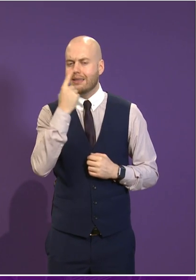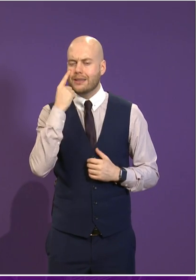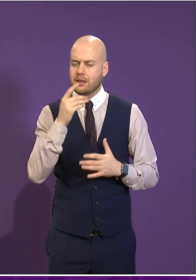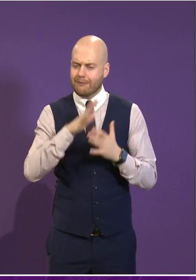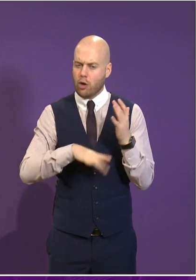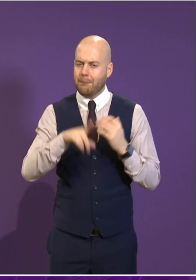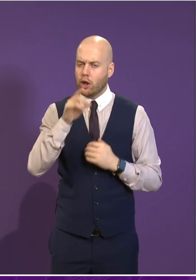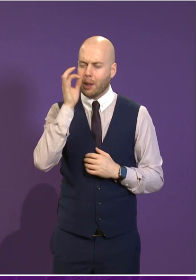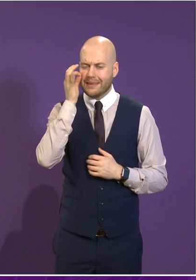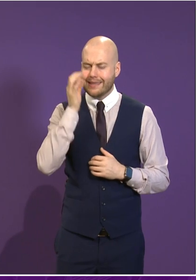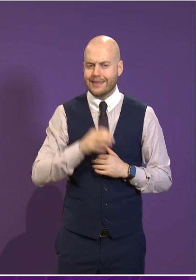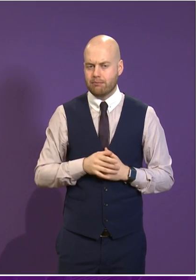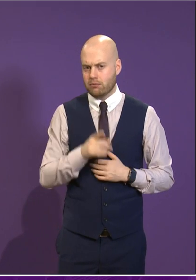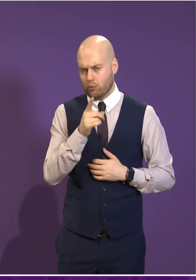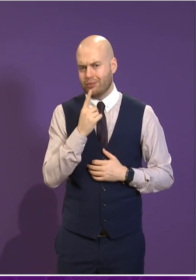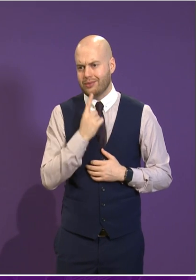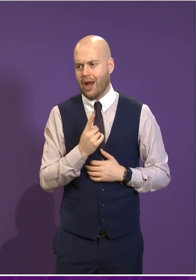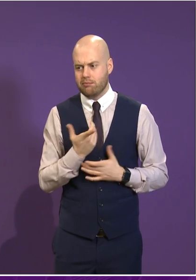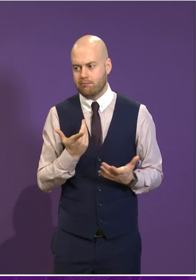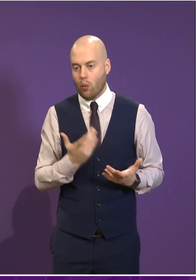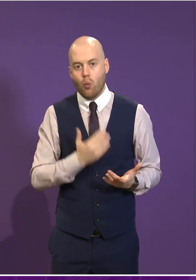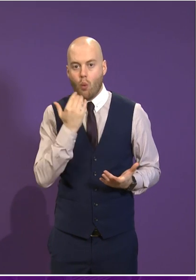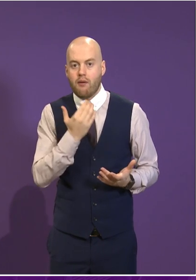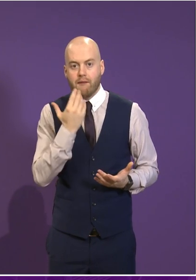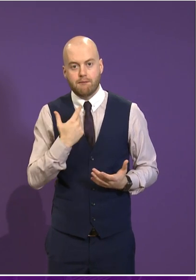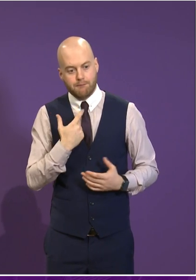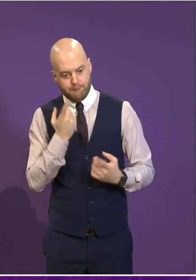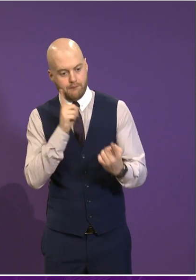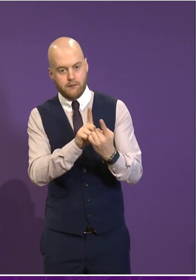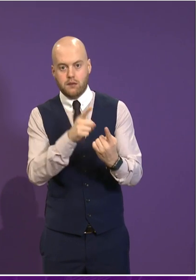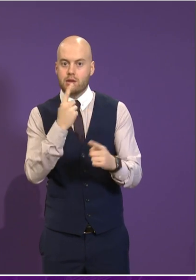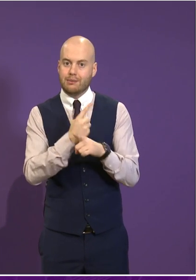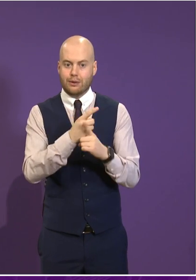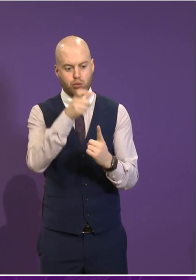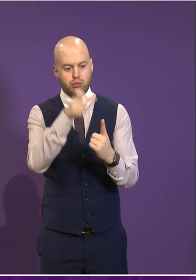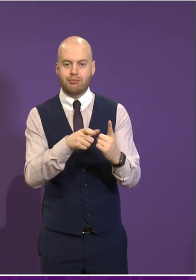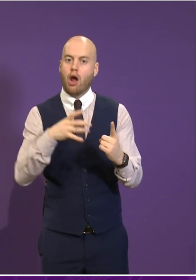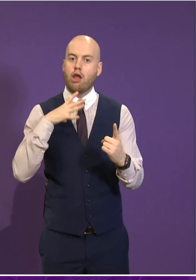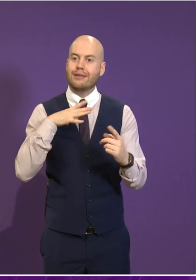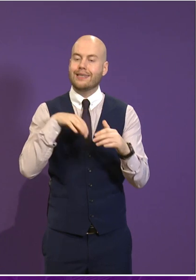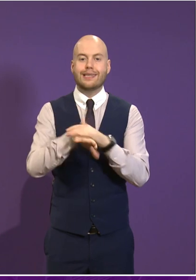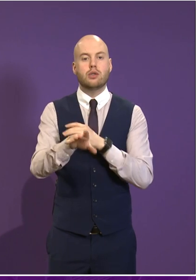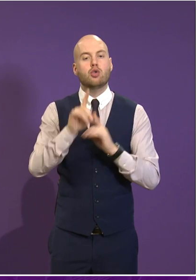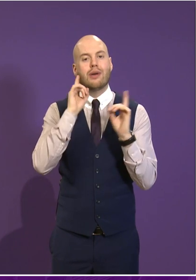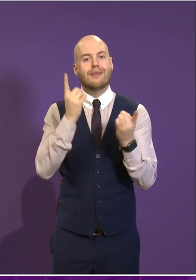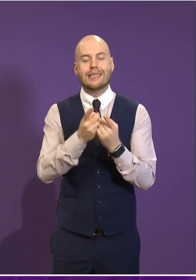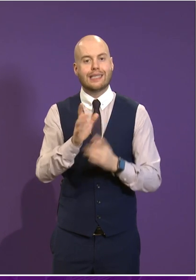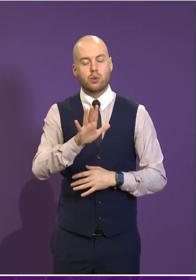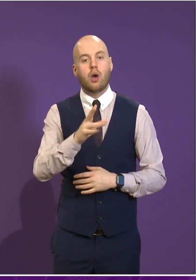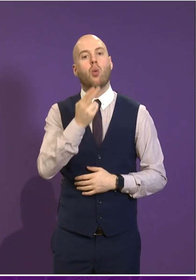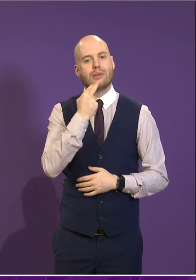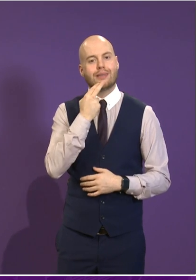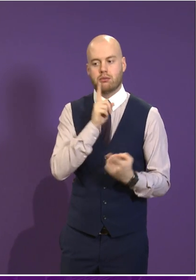not just enough to speak to those that are at university, but those who feel that they are unable to apply or unable